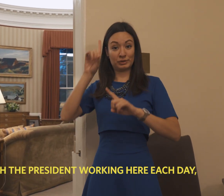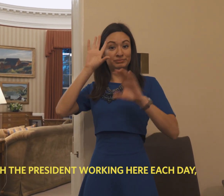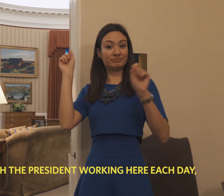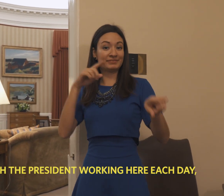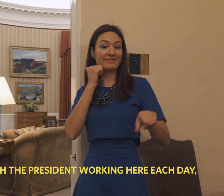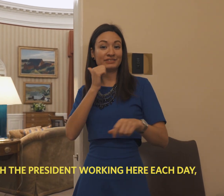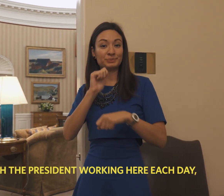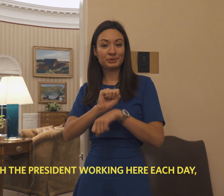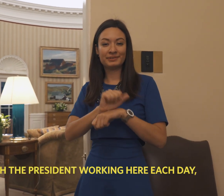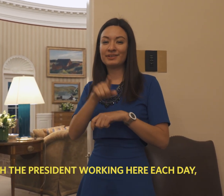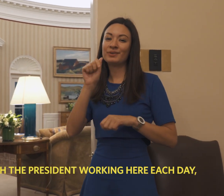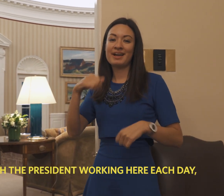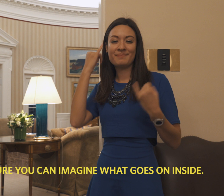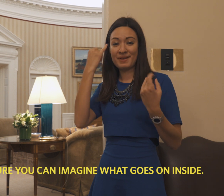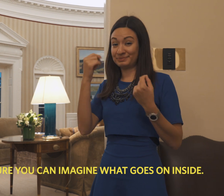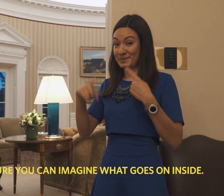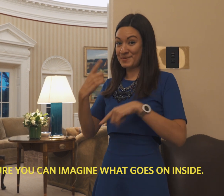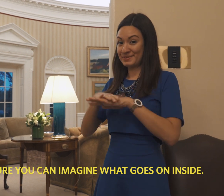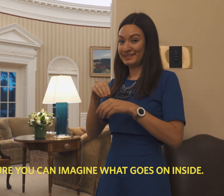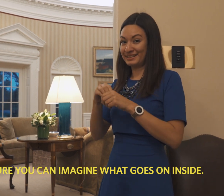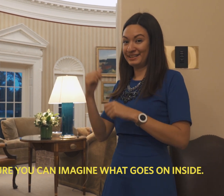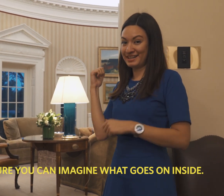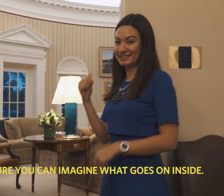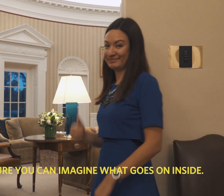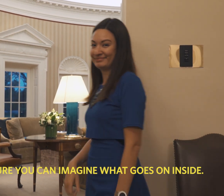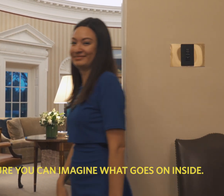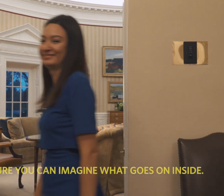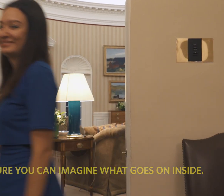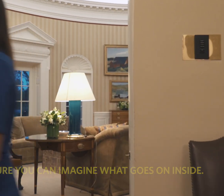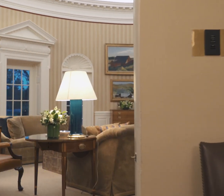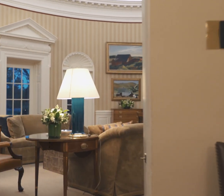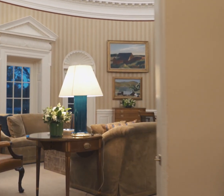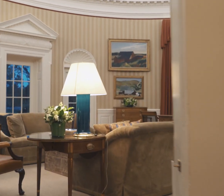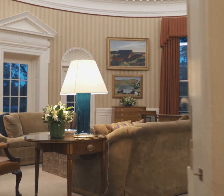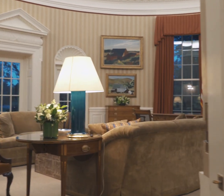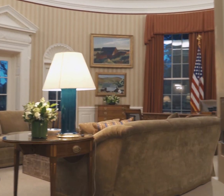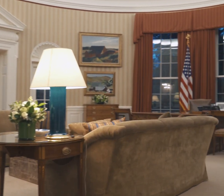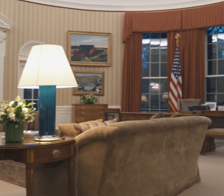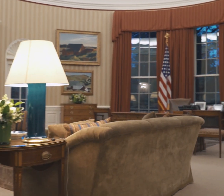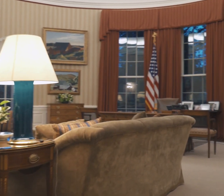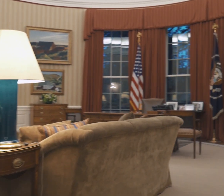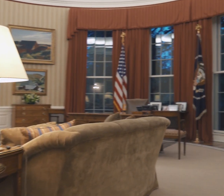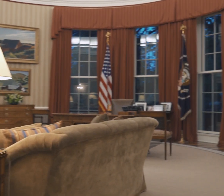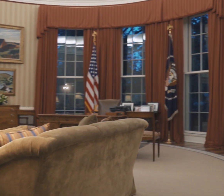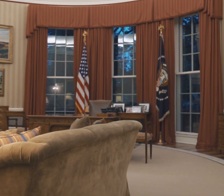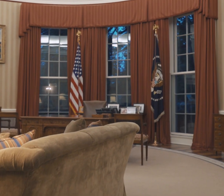day. I'm sure you can imagine what goes on inside. Two sofas face each other, surrounded by walls decorated in gold and